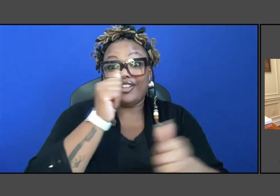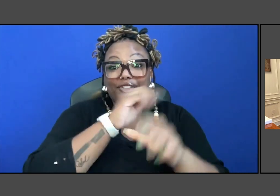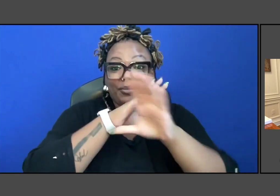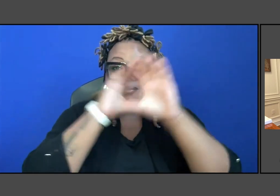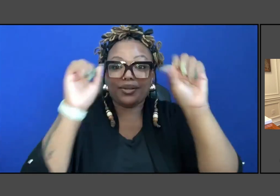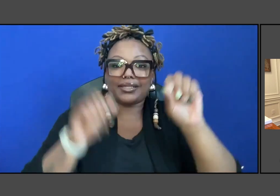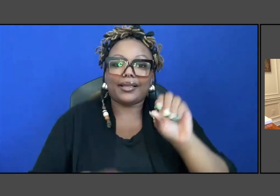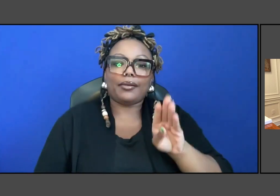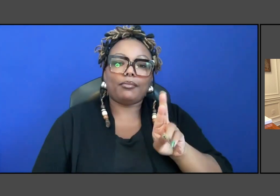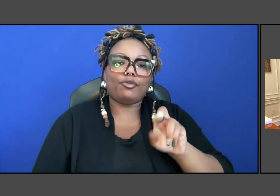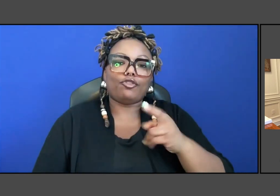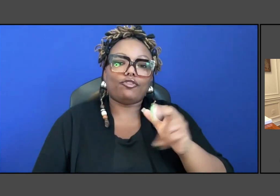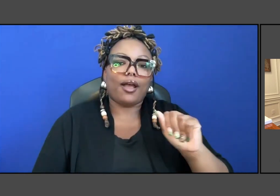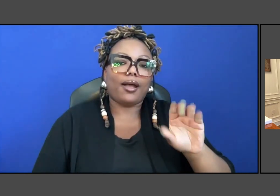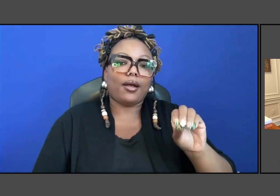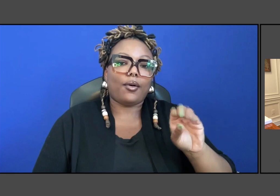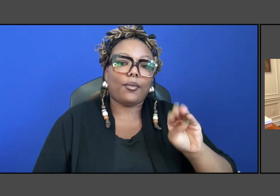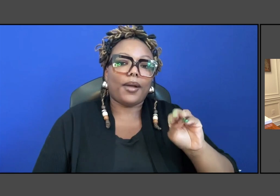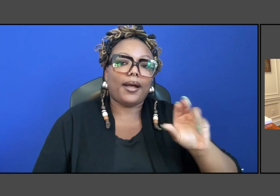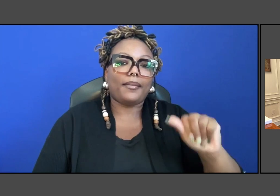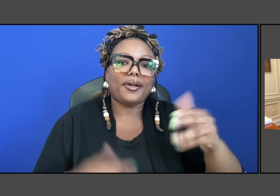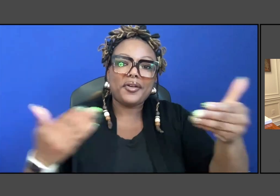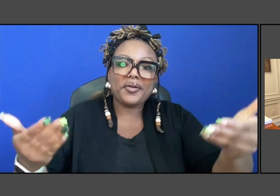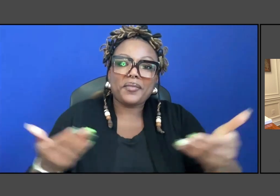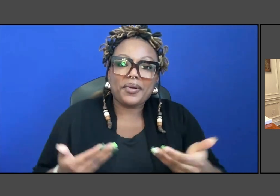Castro. Thank you.